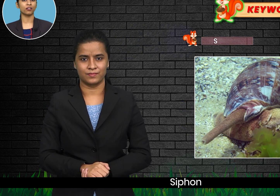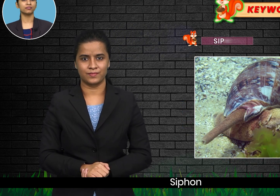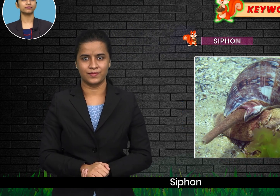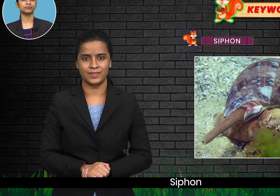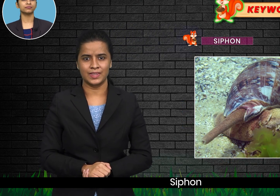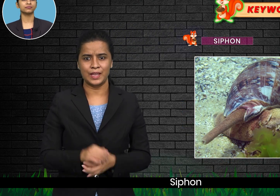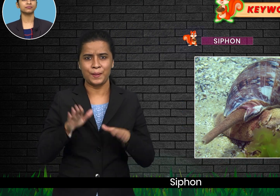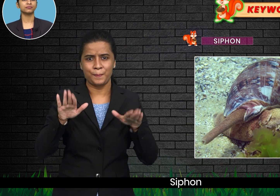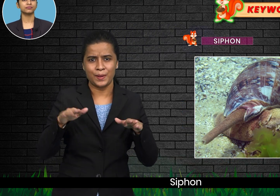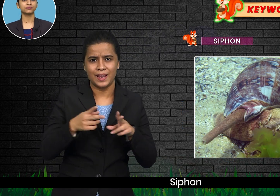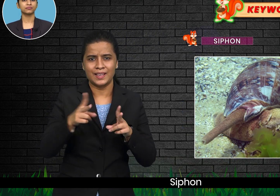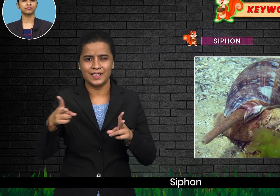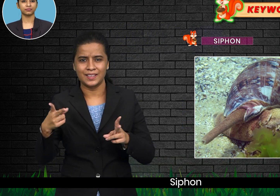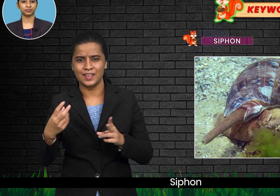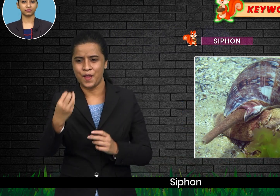siphon,